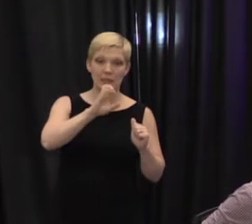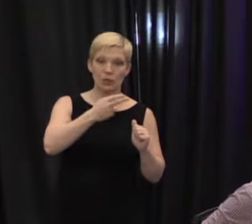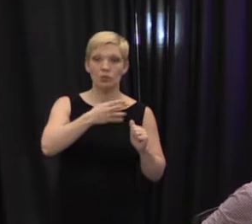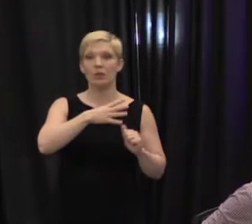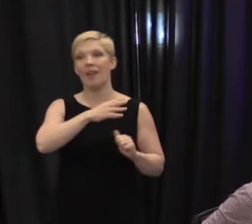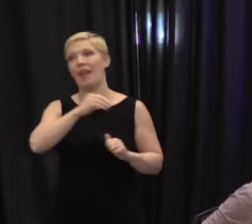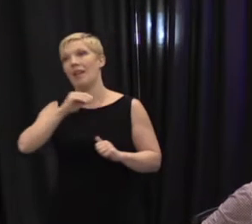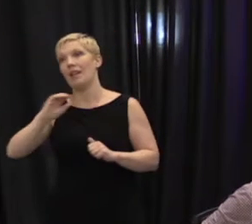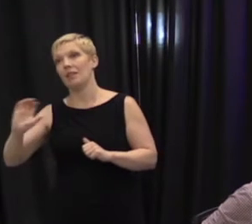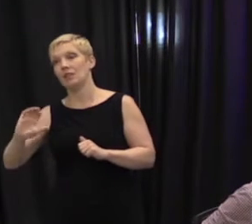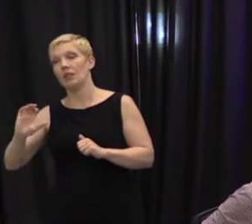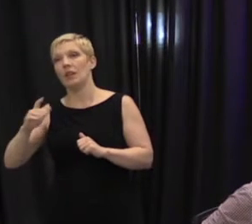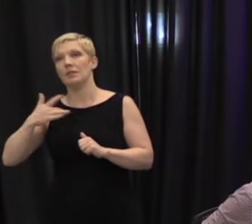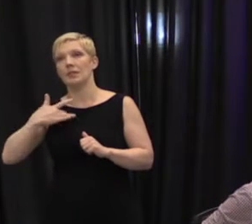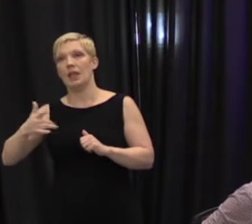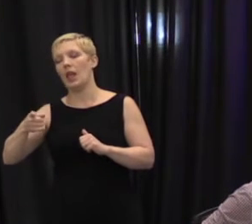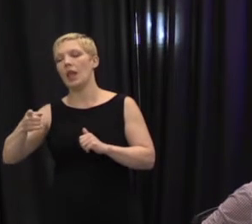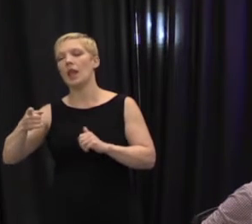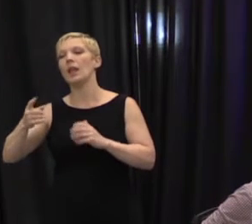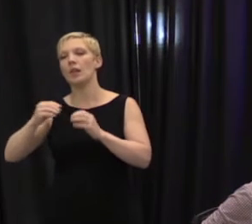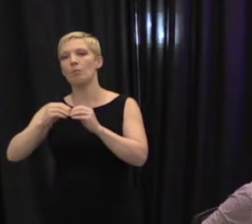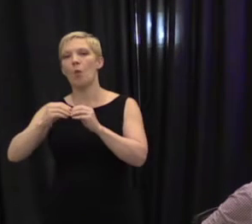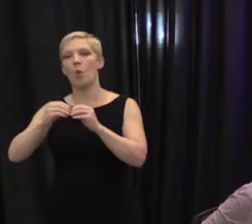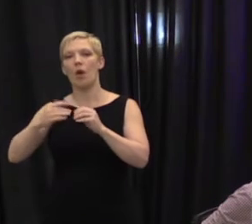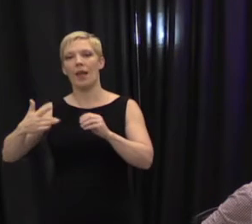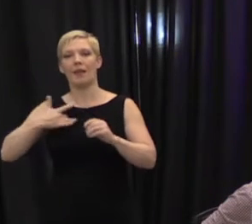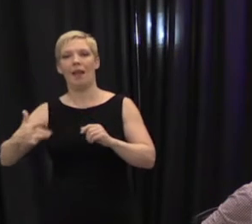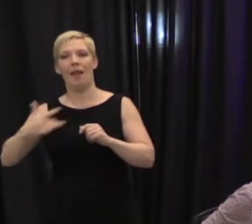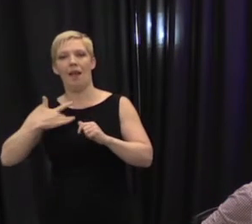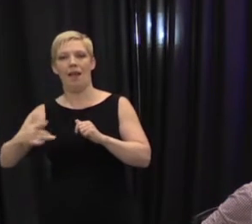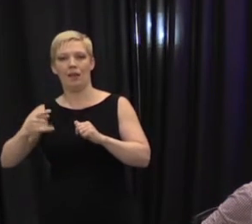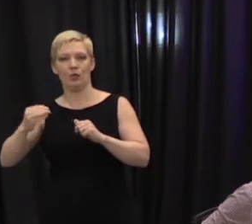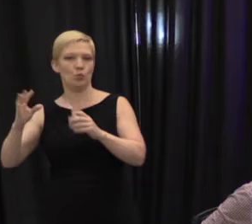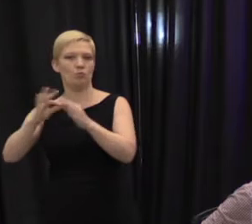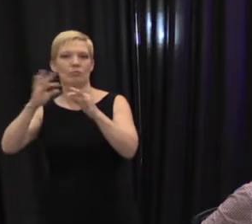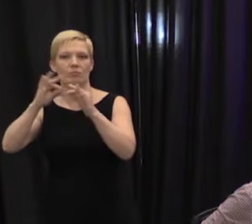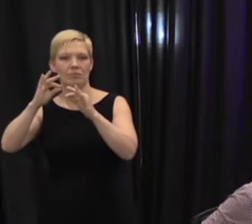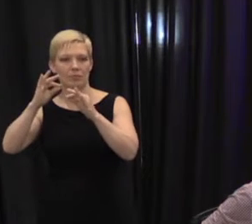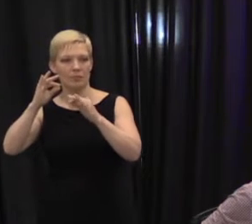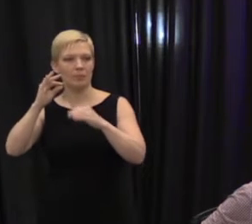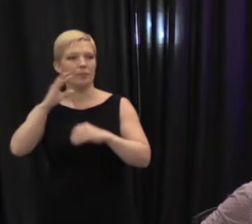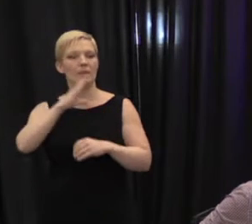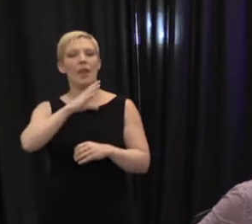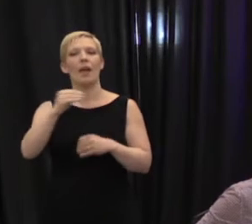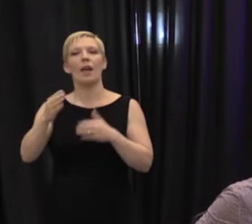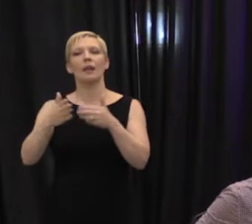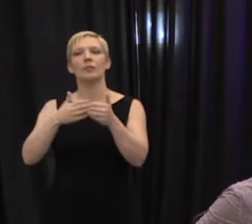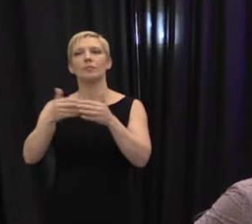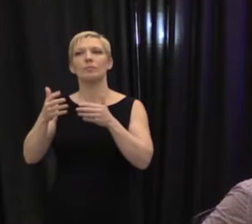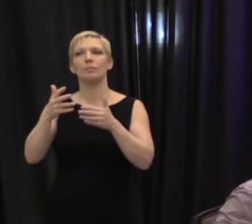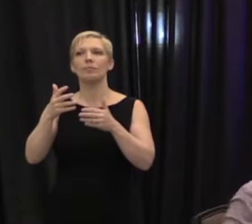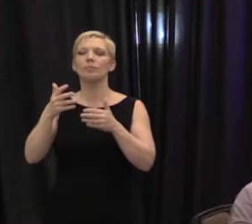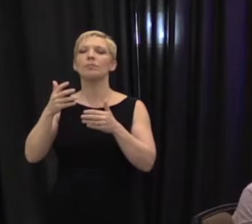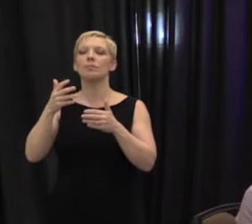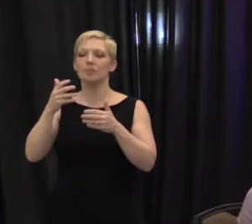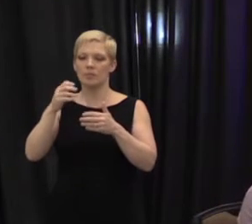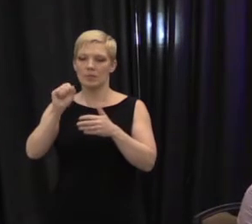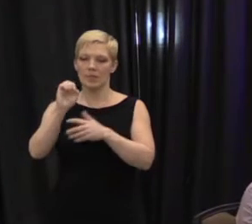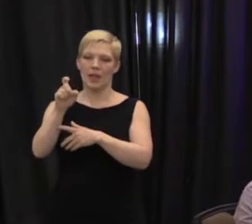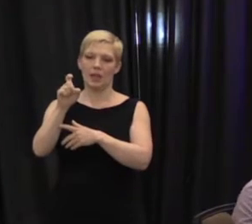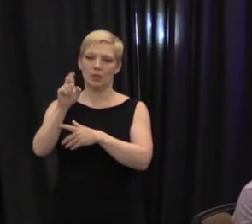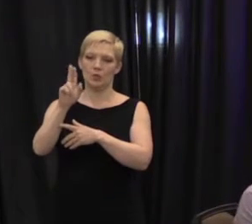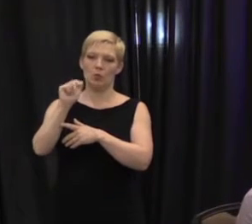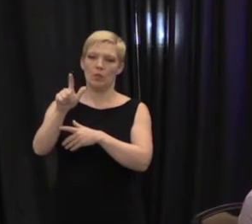in my view, in many ways, a lot of the battles that the right fought, they lost. Sexual speech is